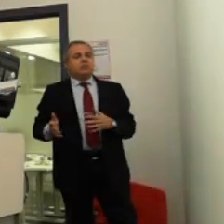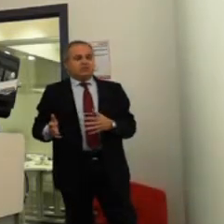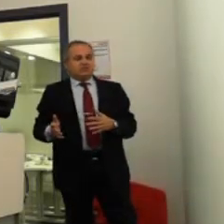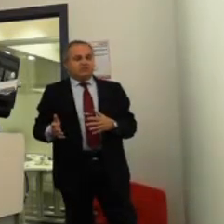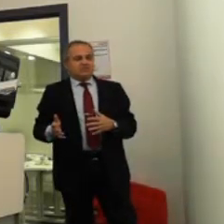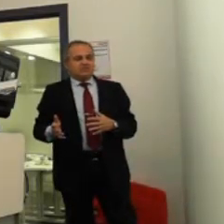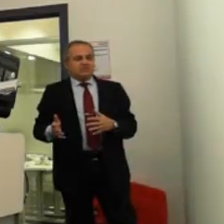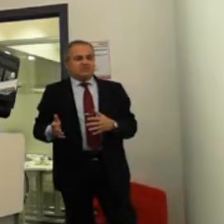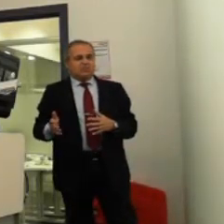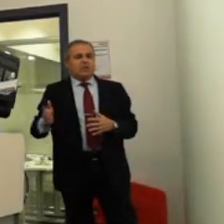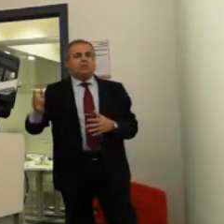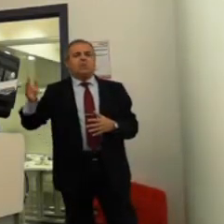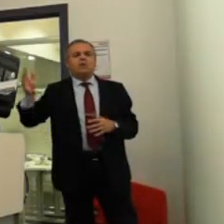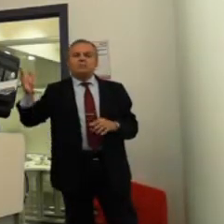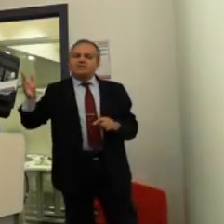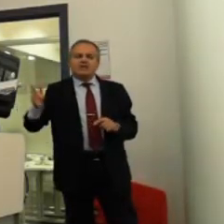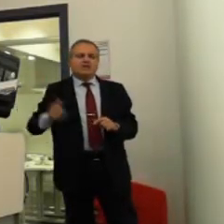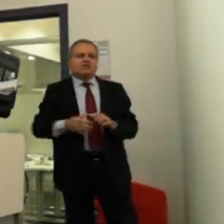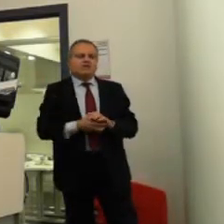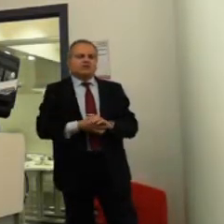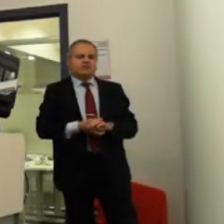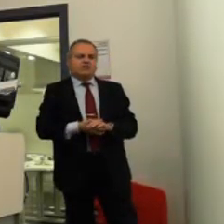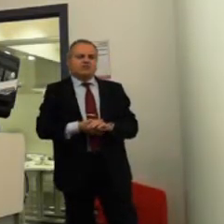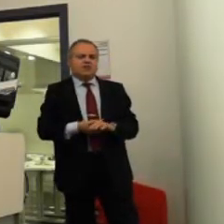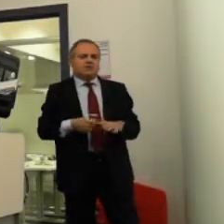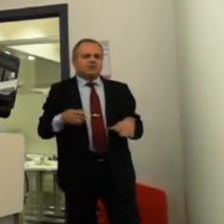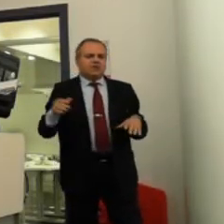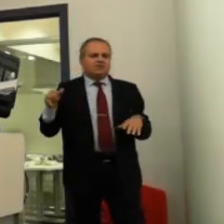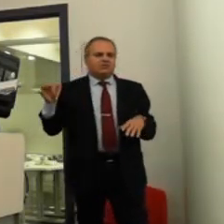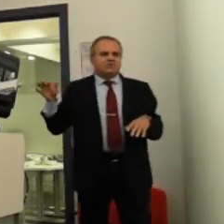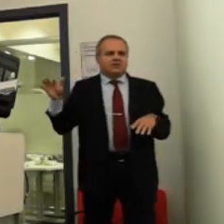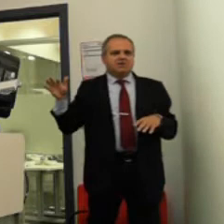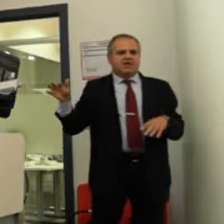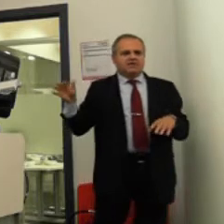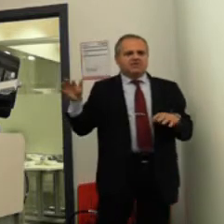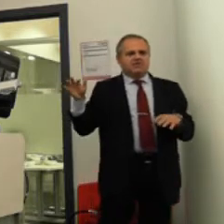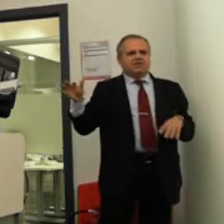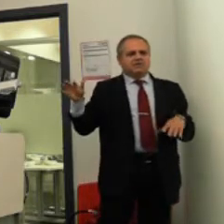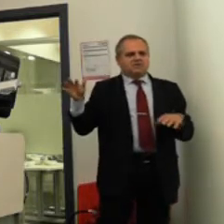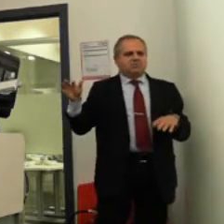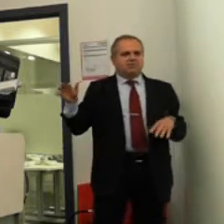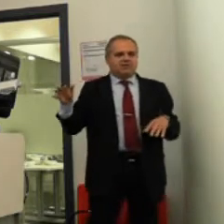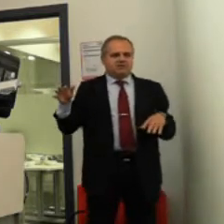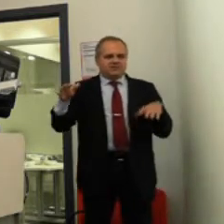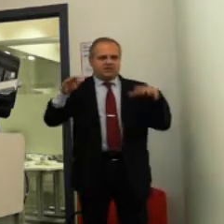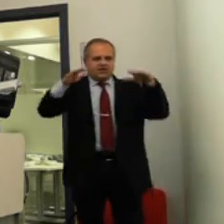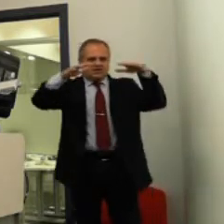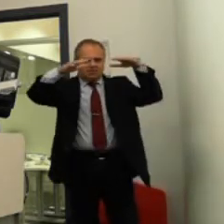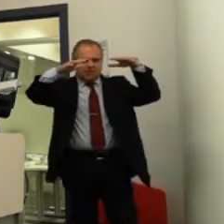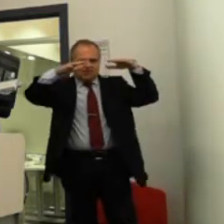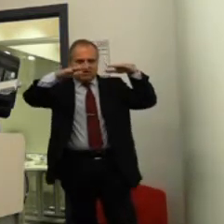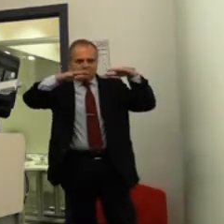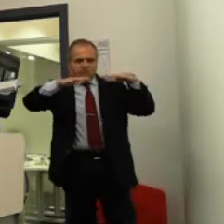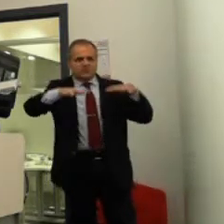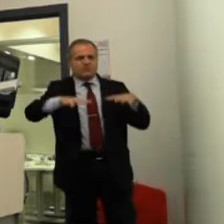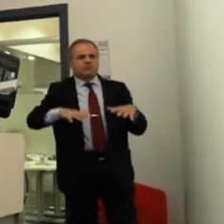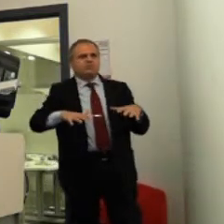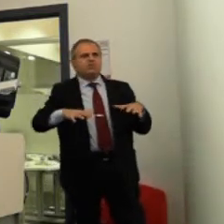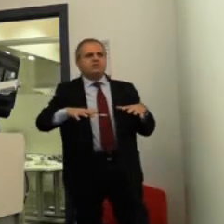point we we will be there eventually because now that we have new stabilizing filters in place the background noise should be